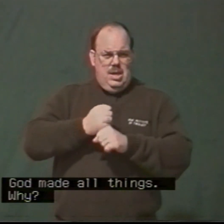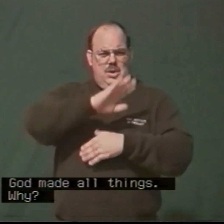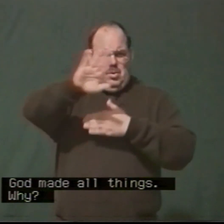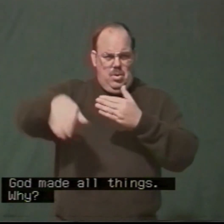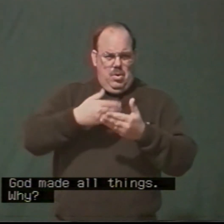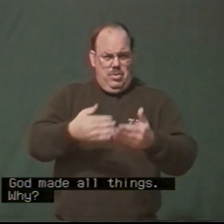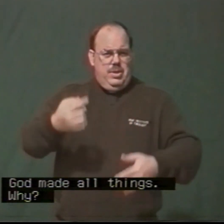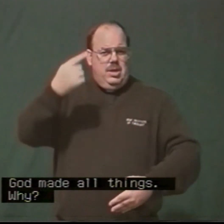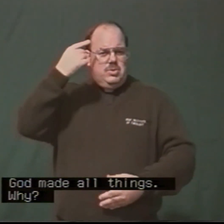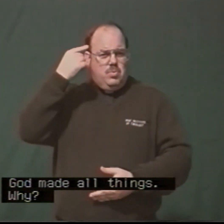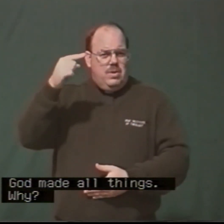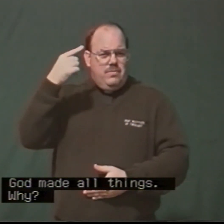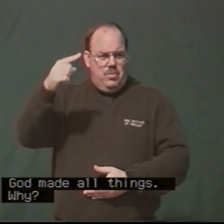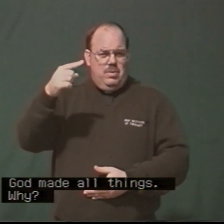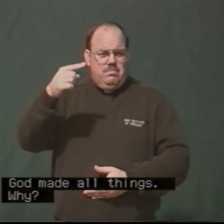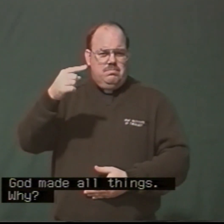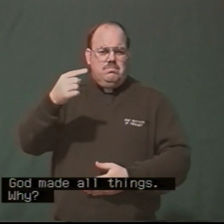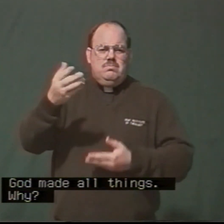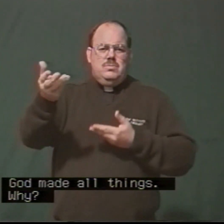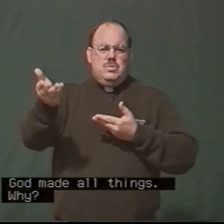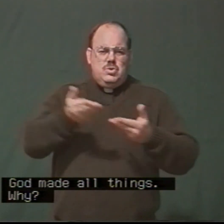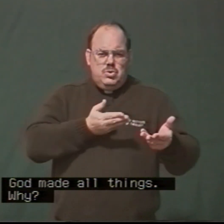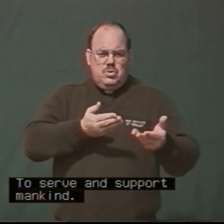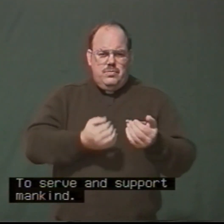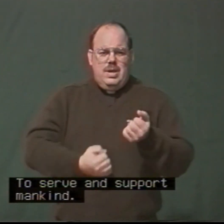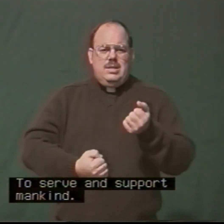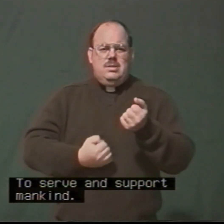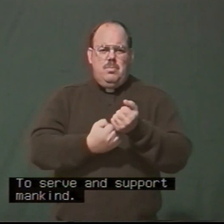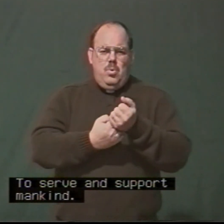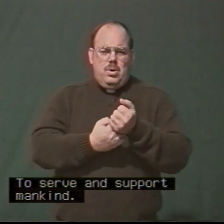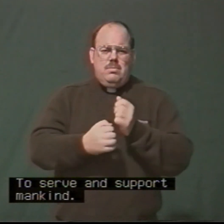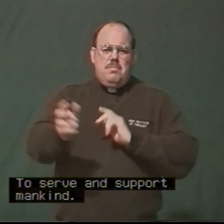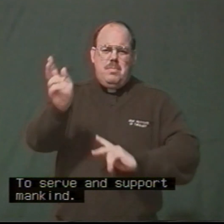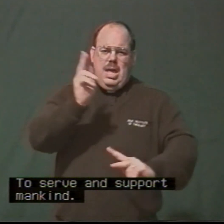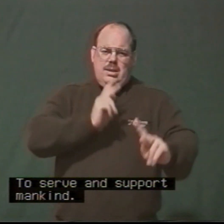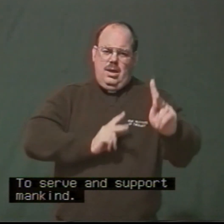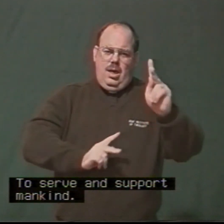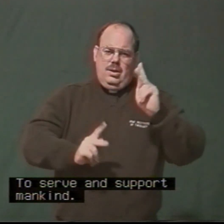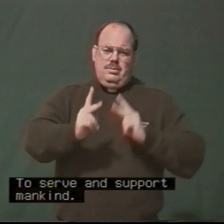God made all things. Why? To serve and support mankind.